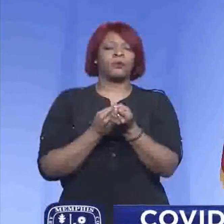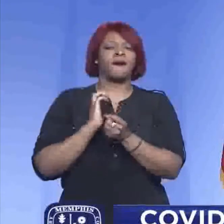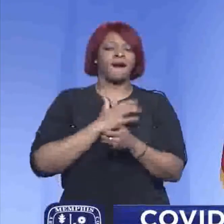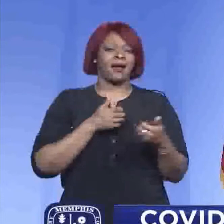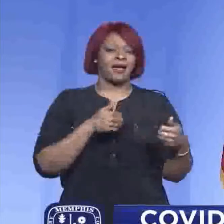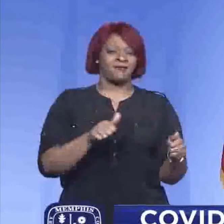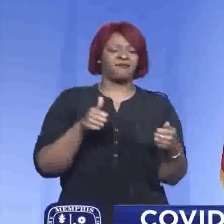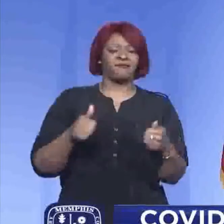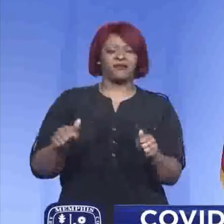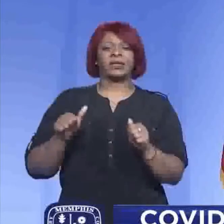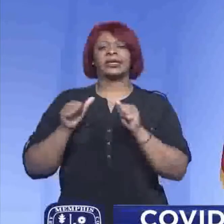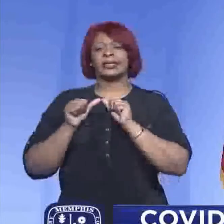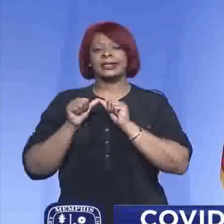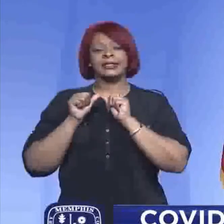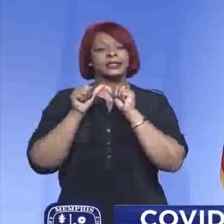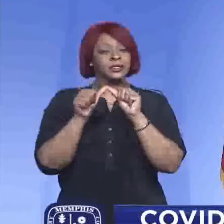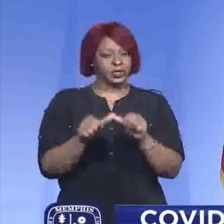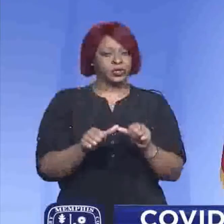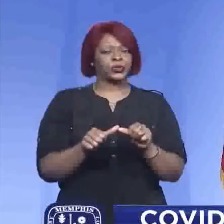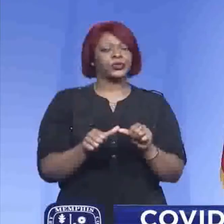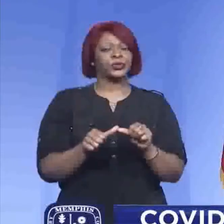efforts, continue to